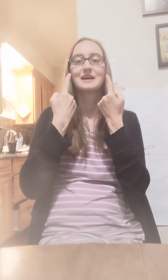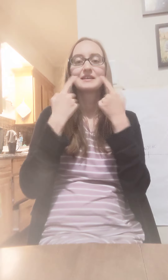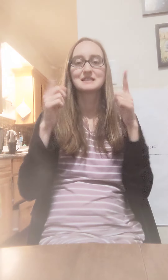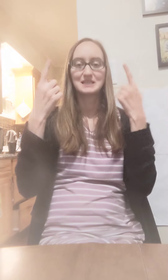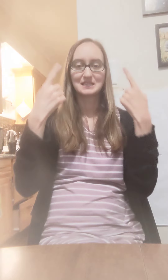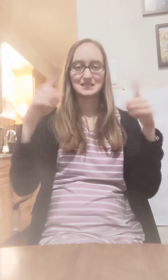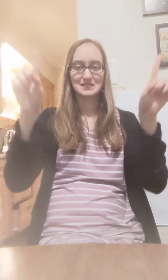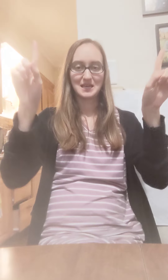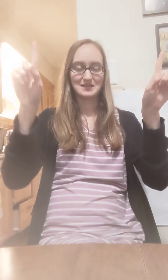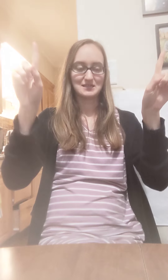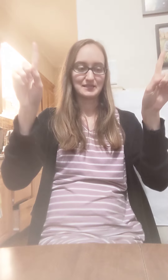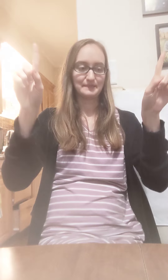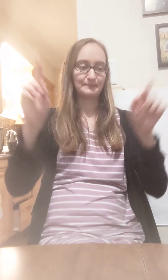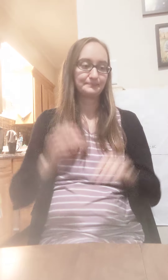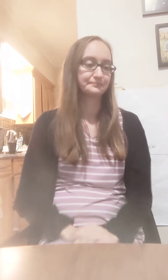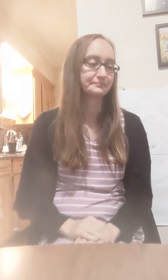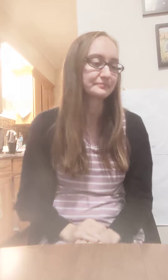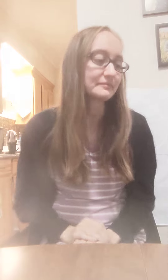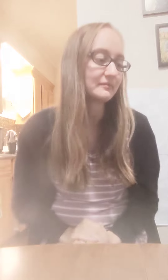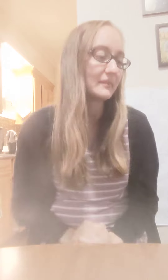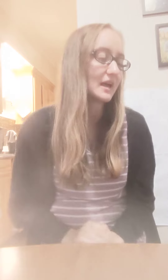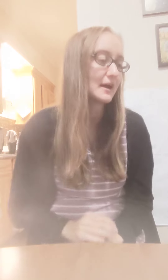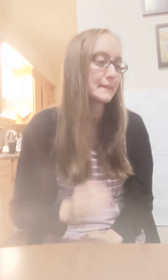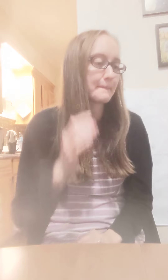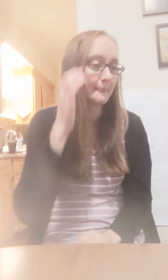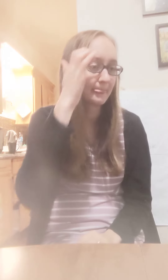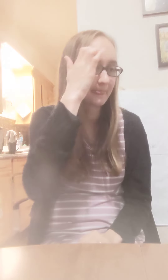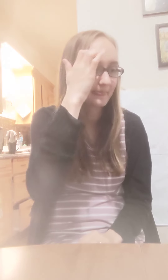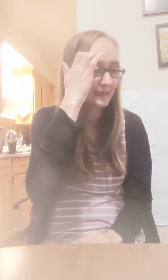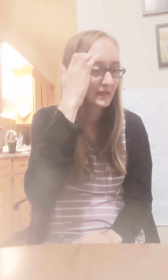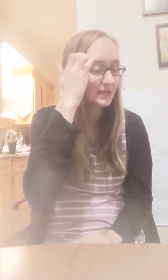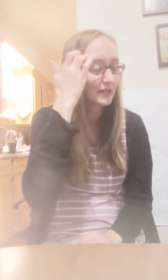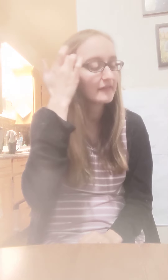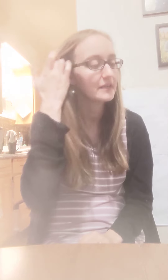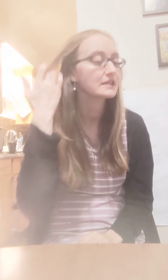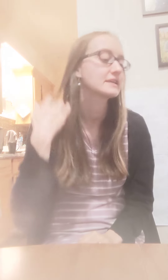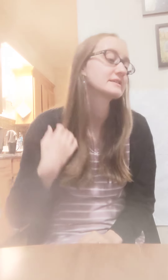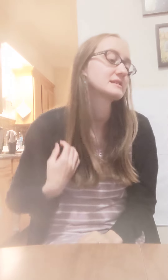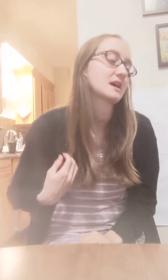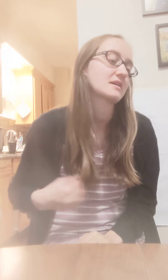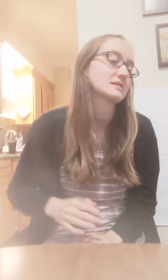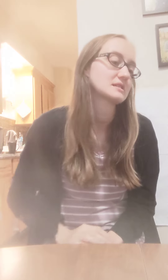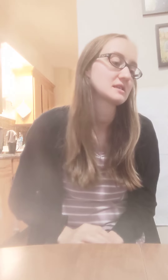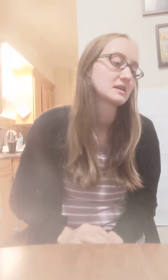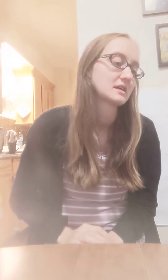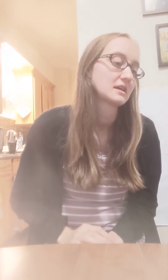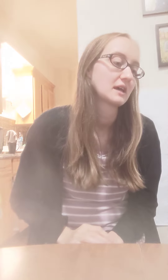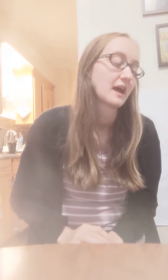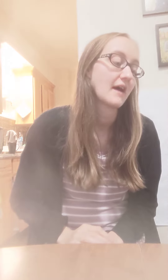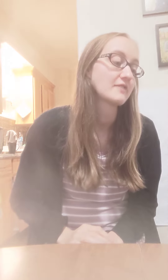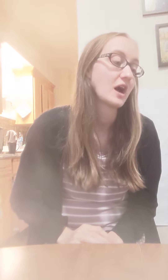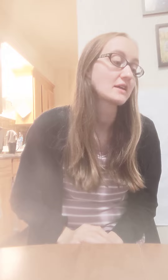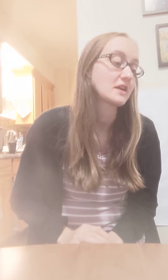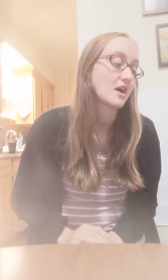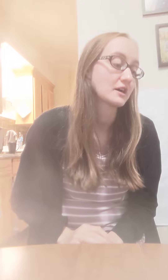success, um, and then it says, have I not